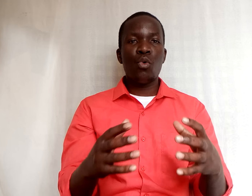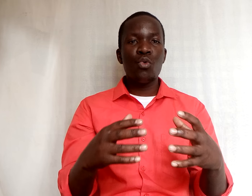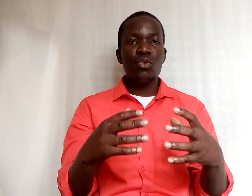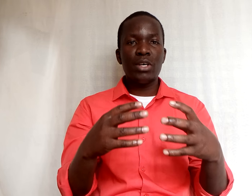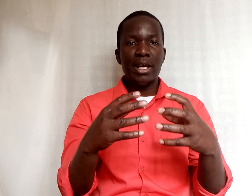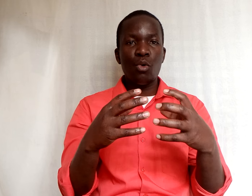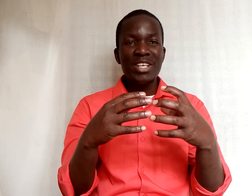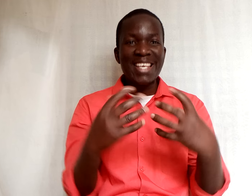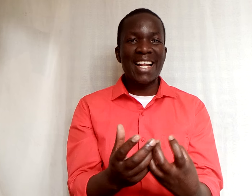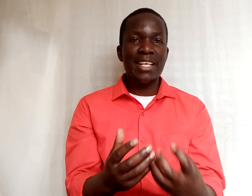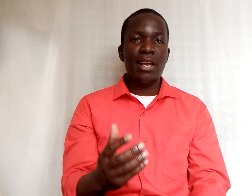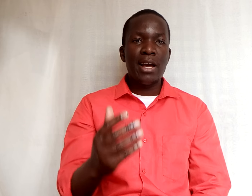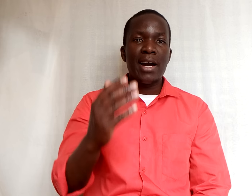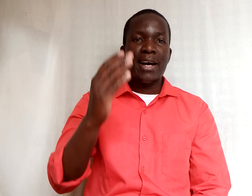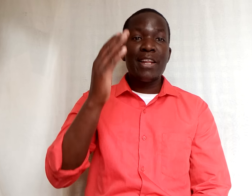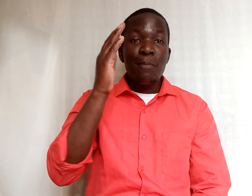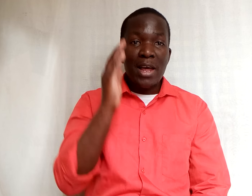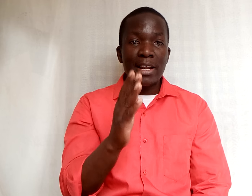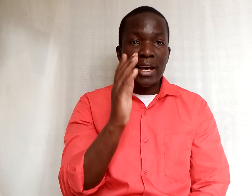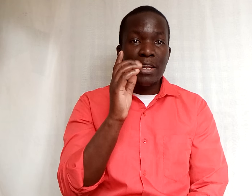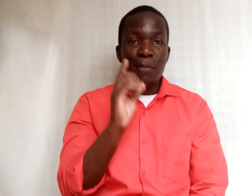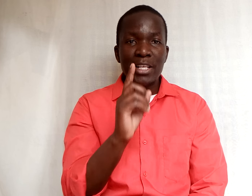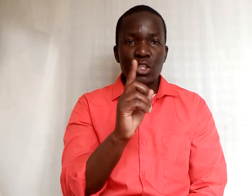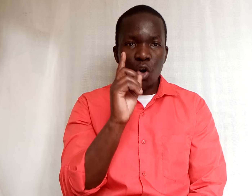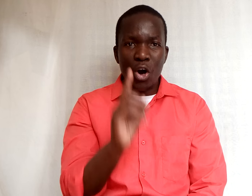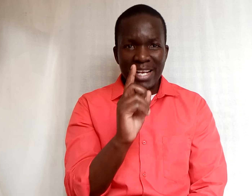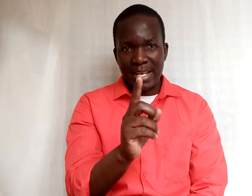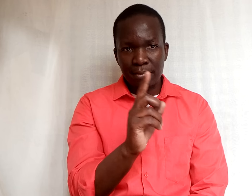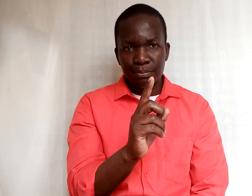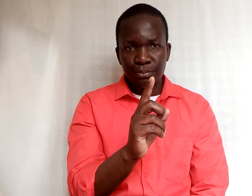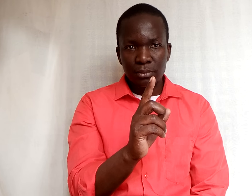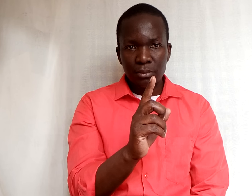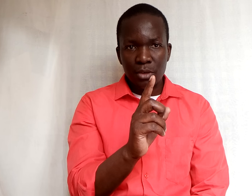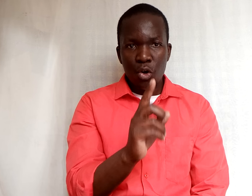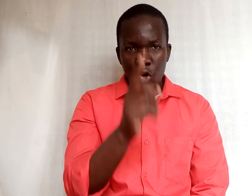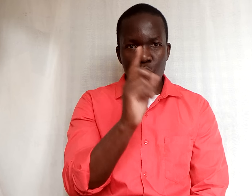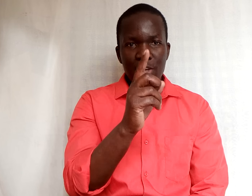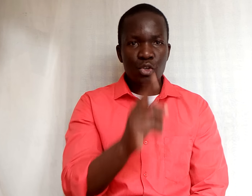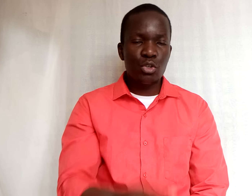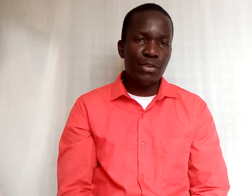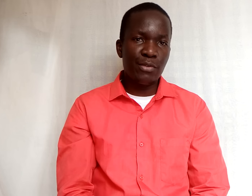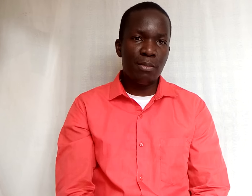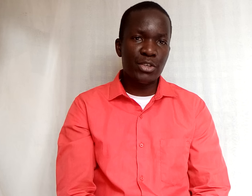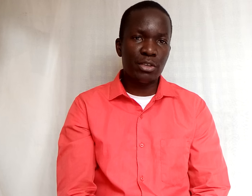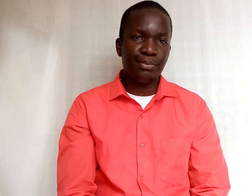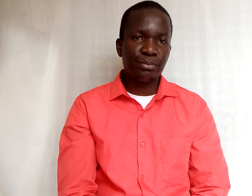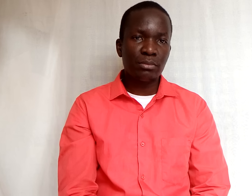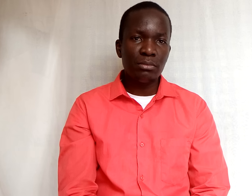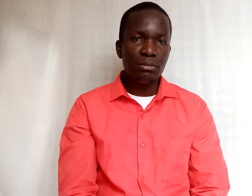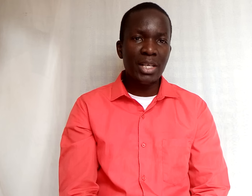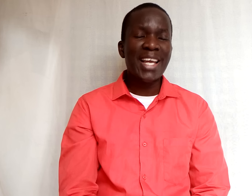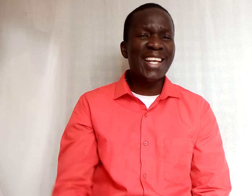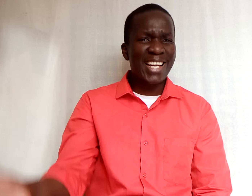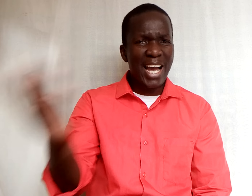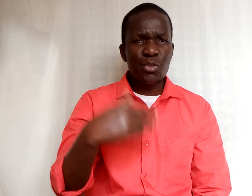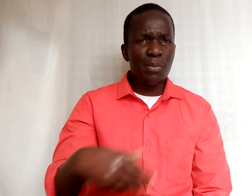who nearly depends only on one source of information. Interact with the